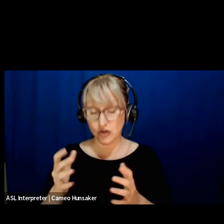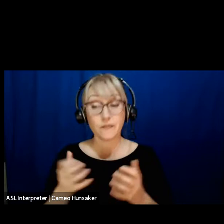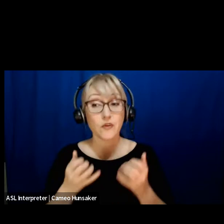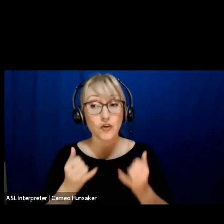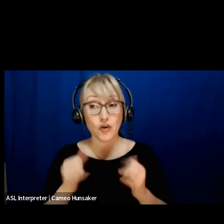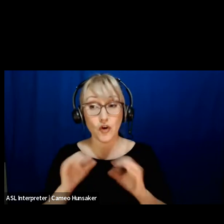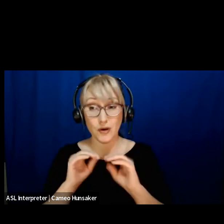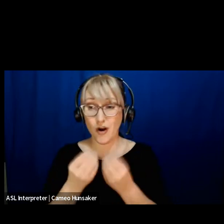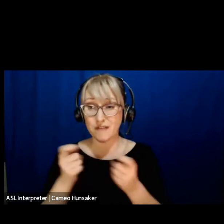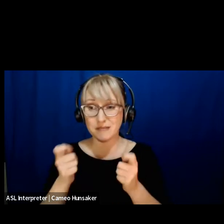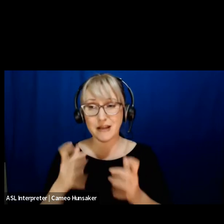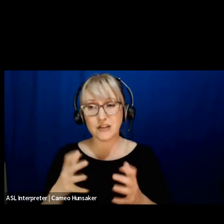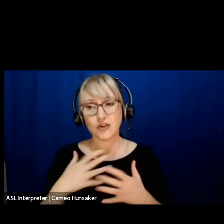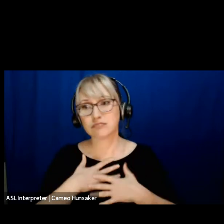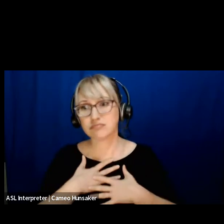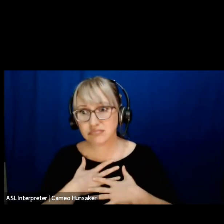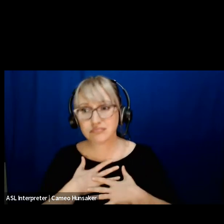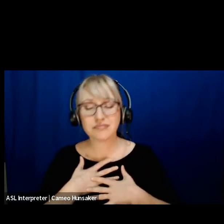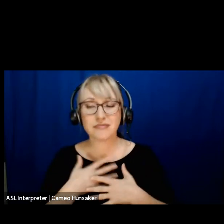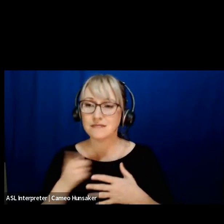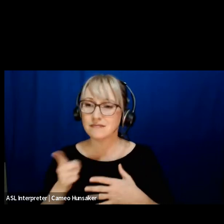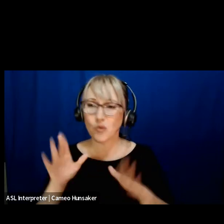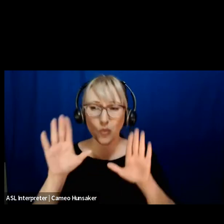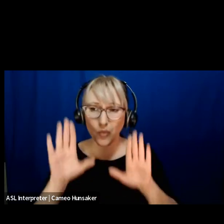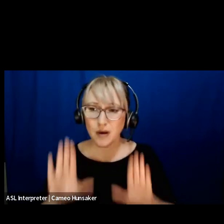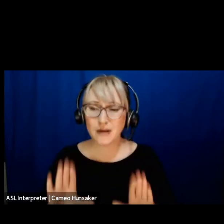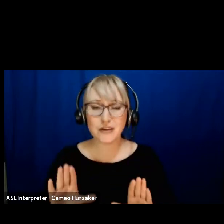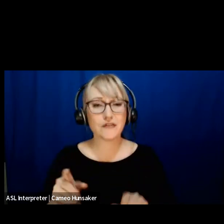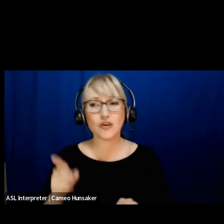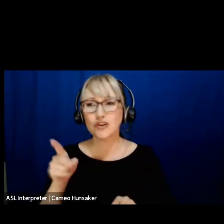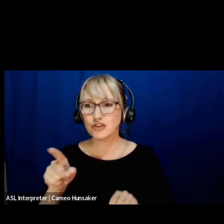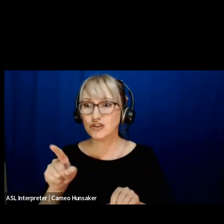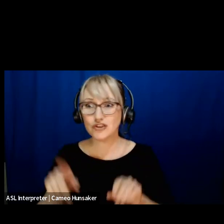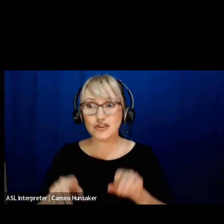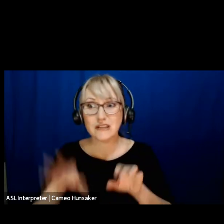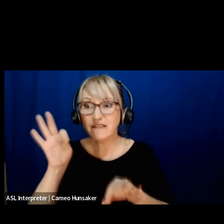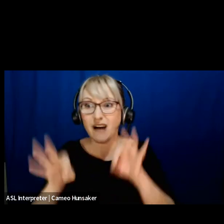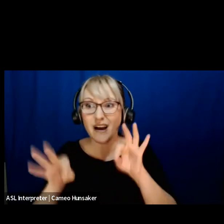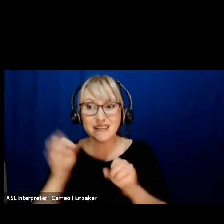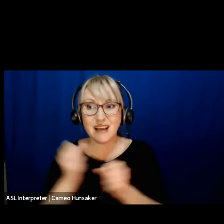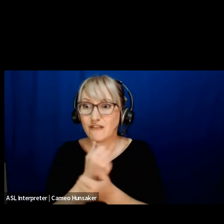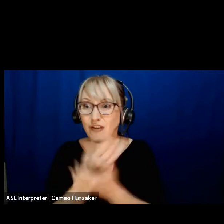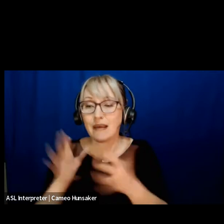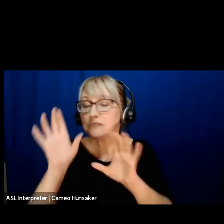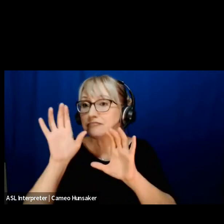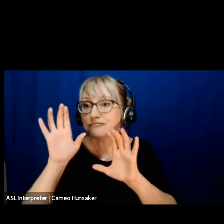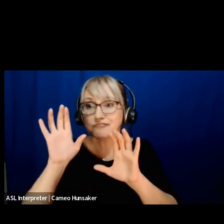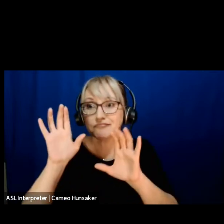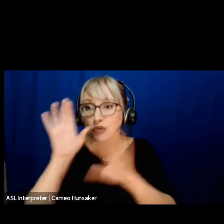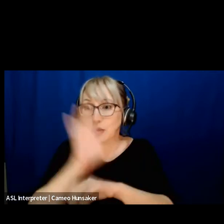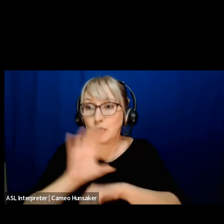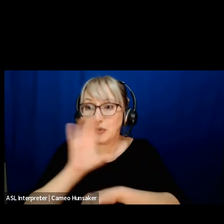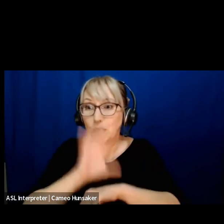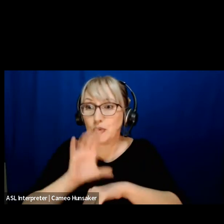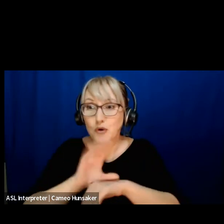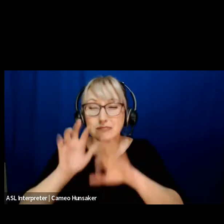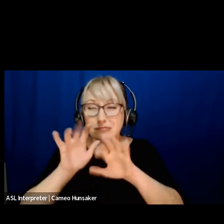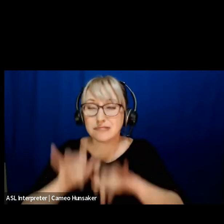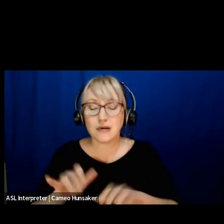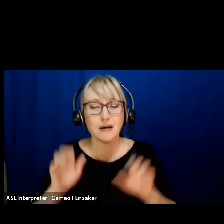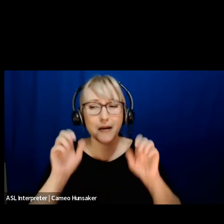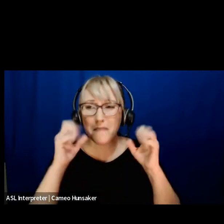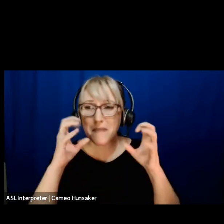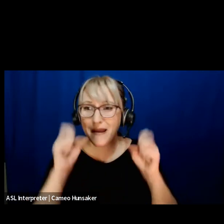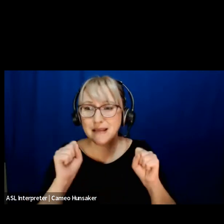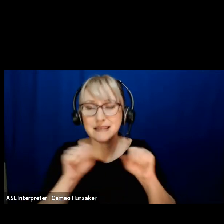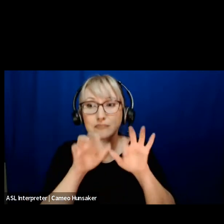it is such a pleasure to do that. She finds everything in the computer. She has excellent QuickBooks skills. She's